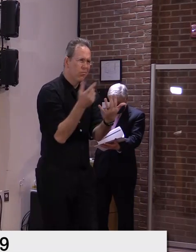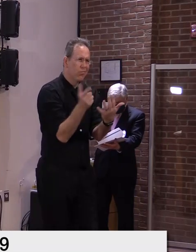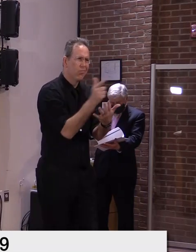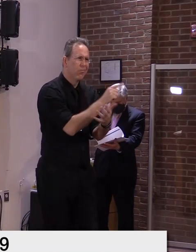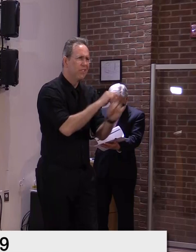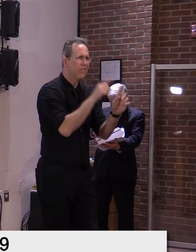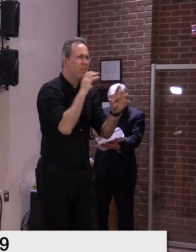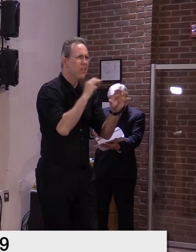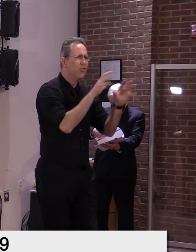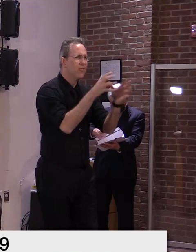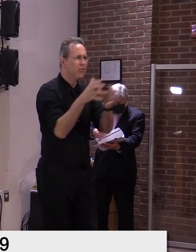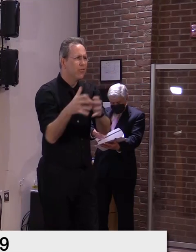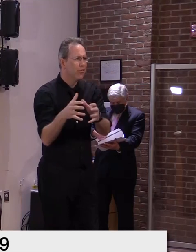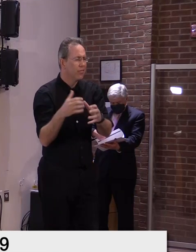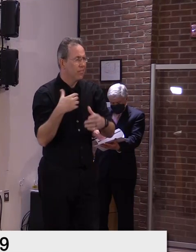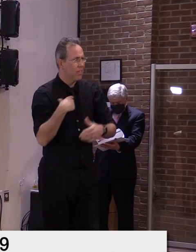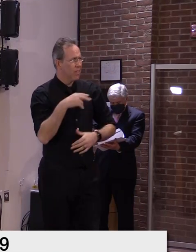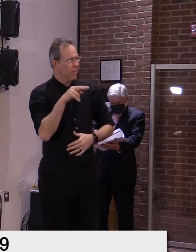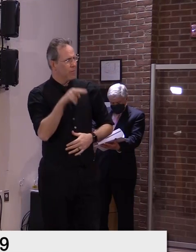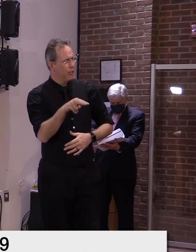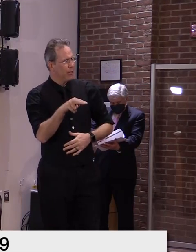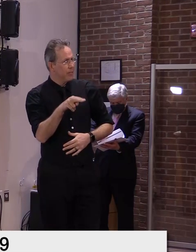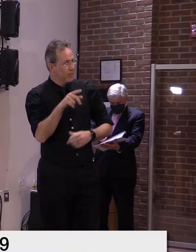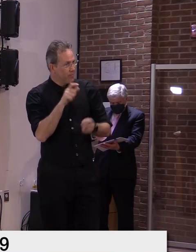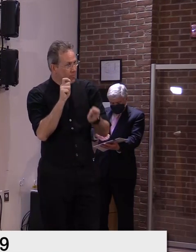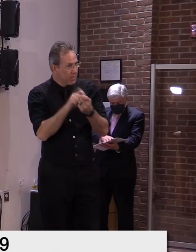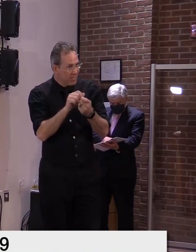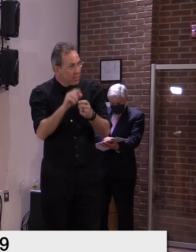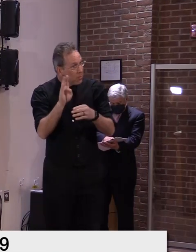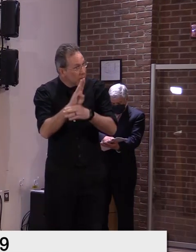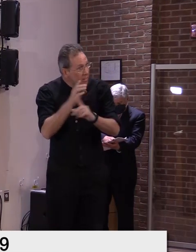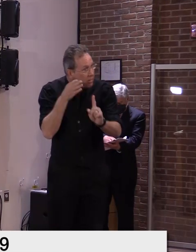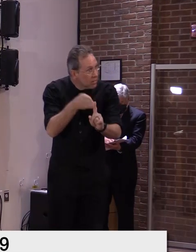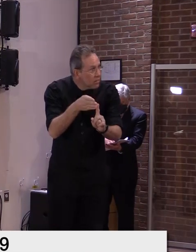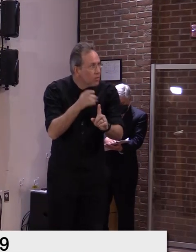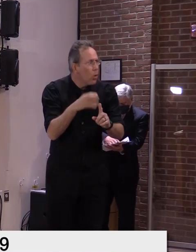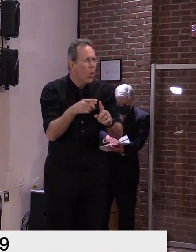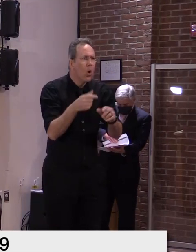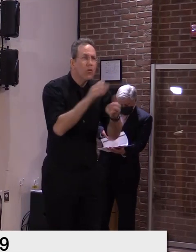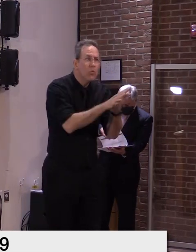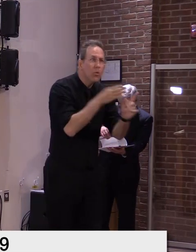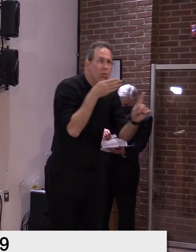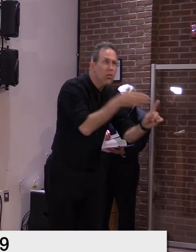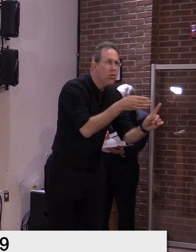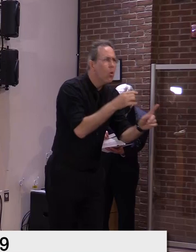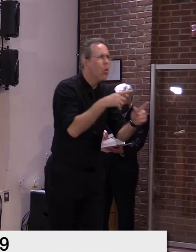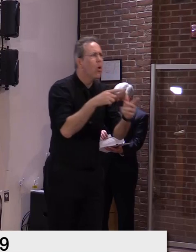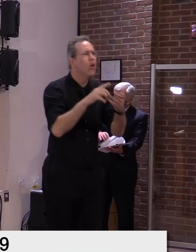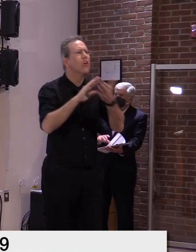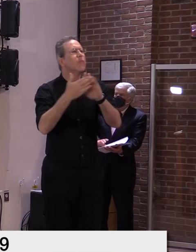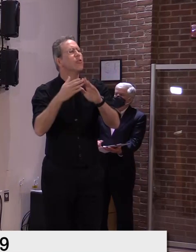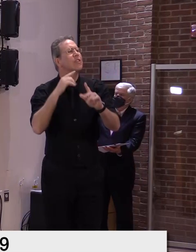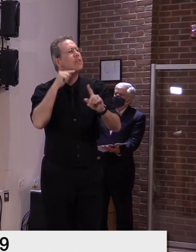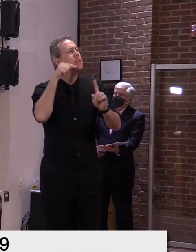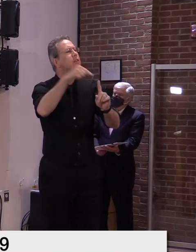I'm seeing. I think it's just about the community spread from outside those entities, and they're bringing it